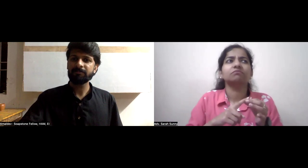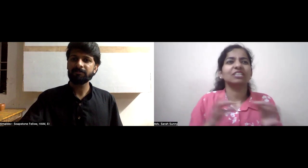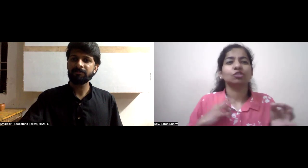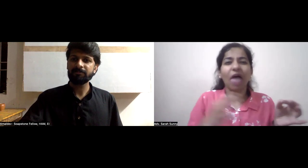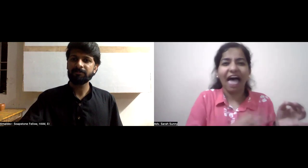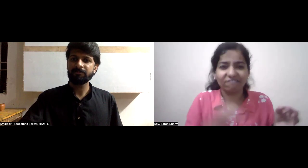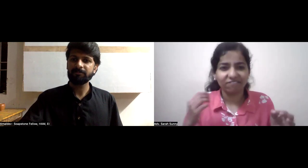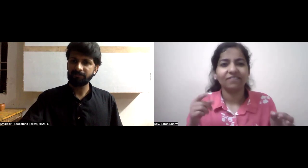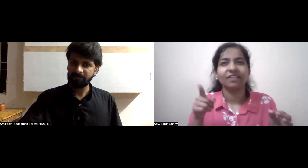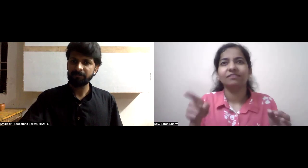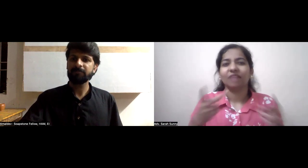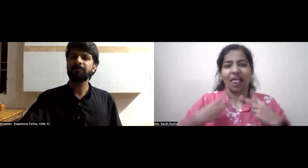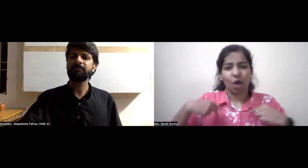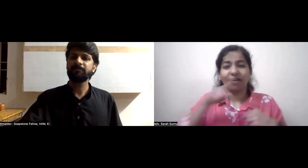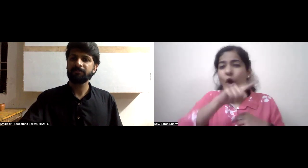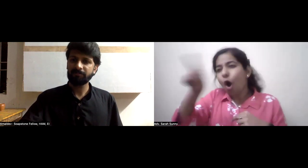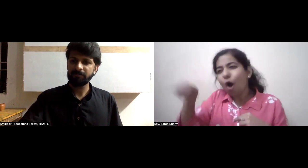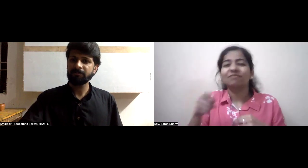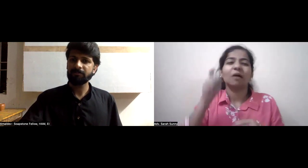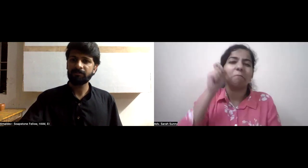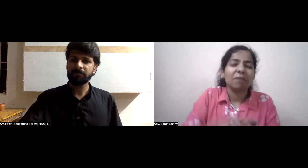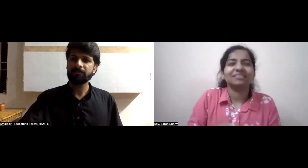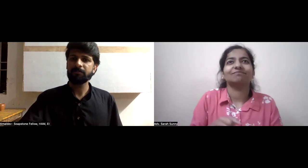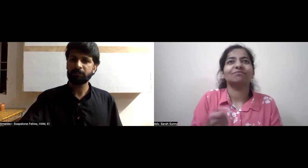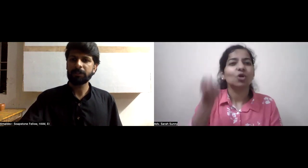At work, I have my colleagues help me.